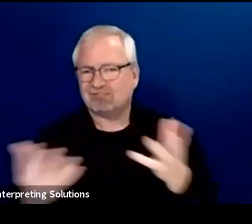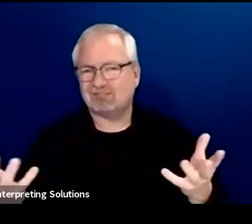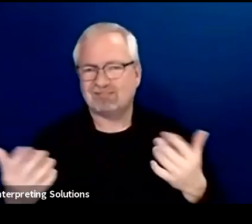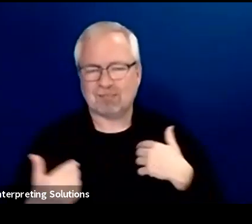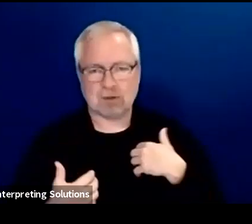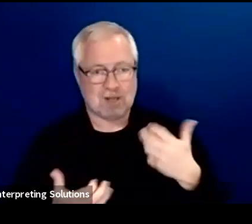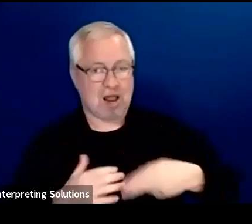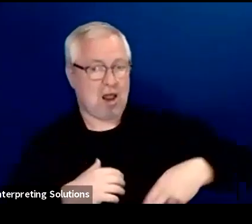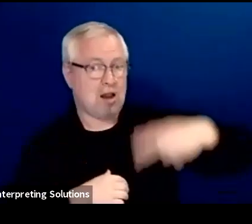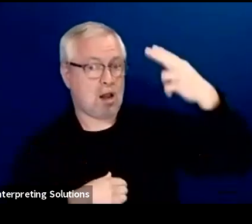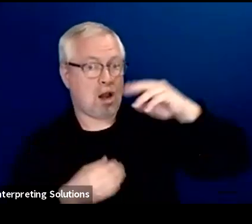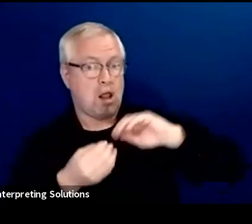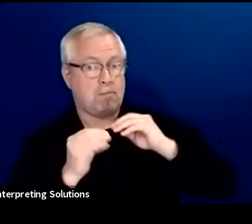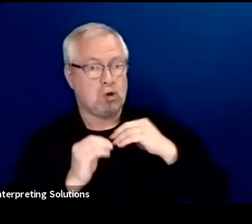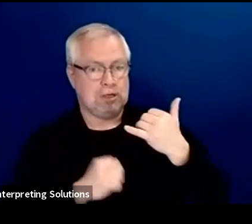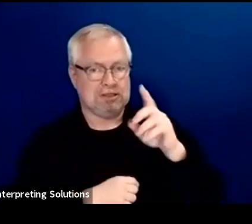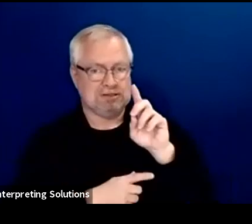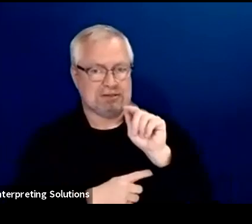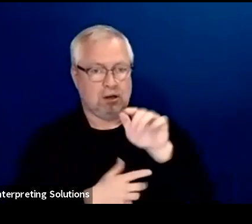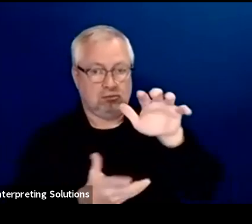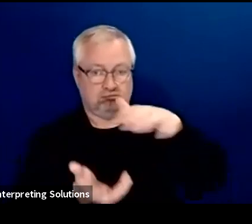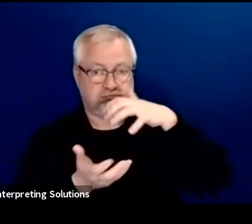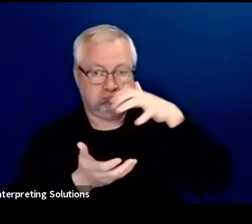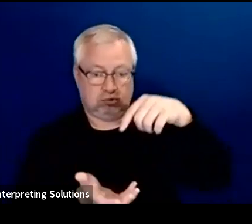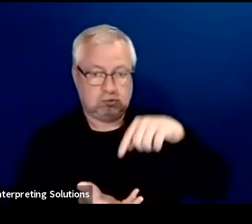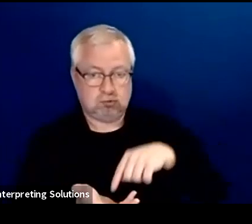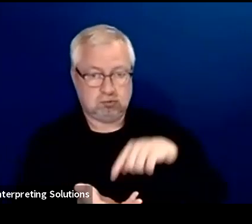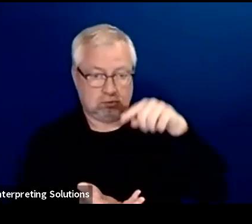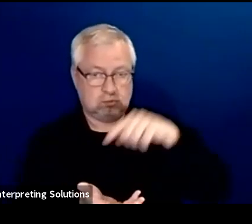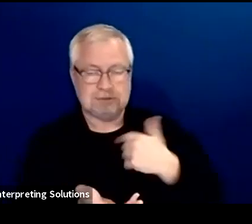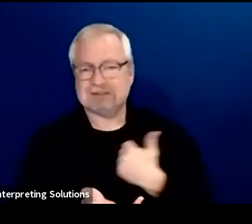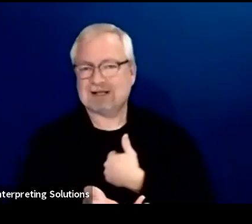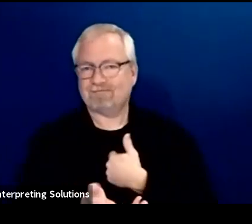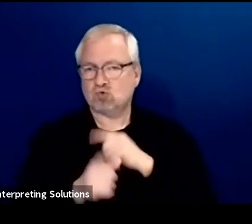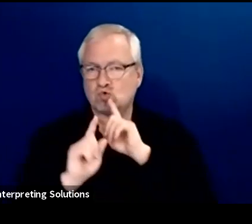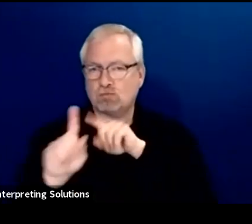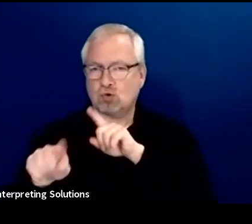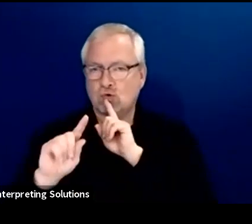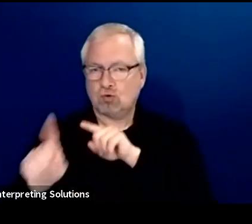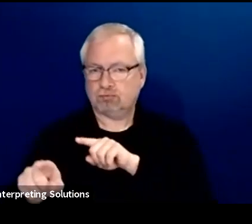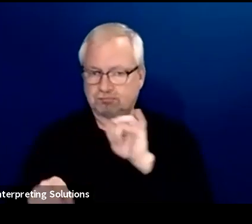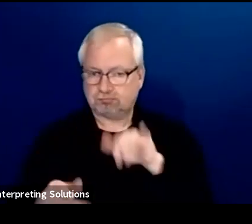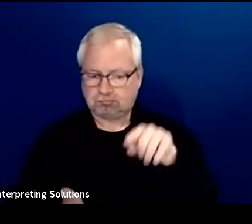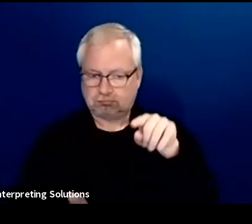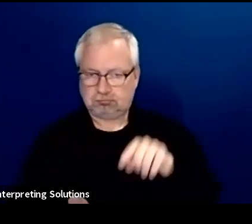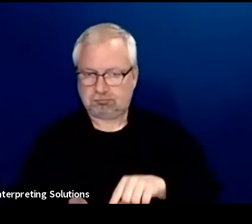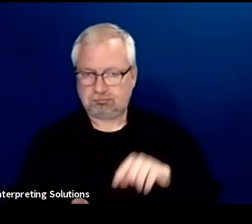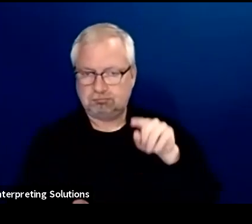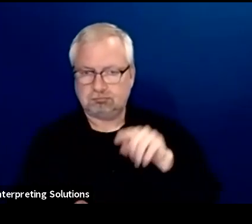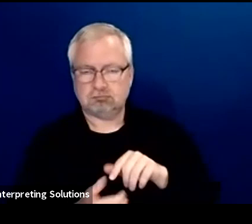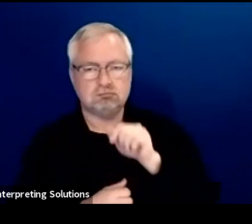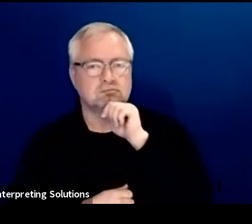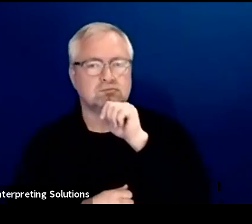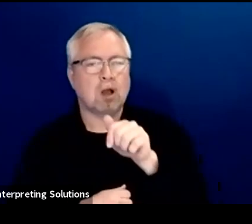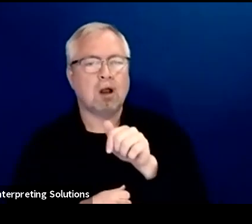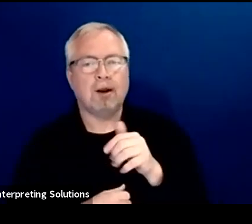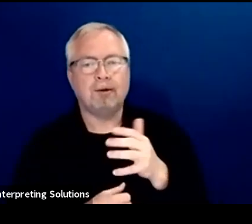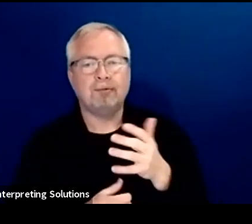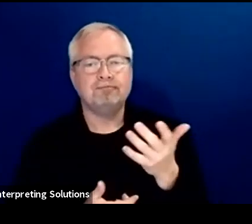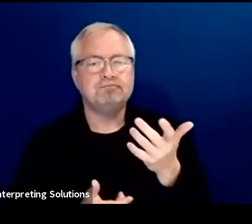all self-reported race and ethnicity data, and a not trivial part of the pie is unknown as people